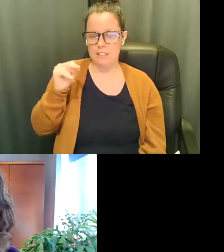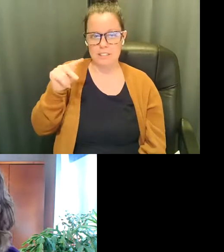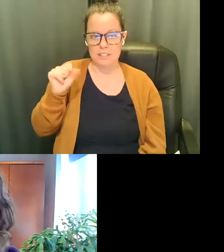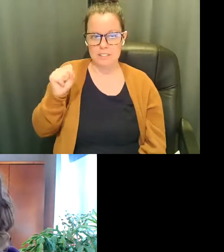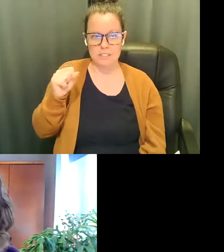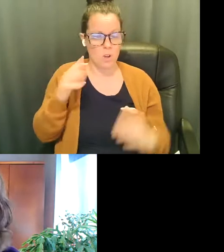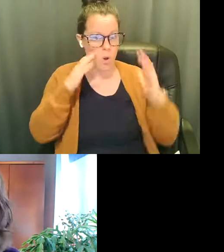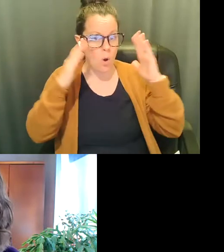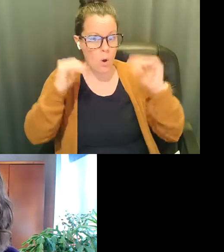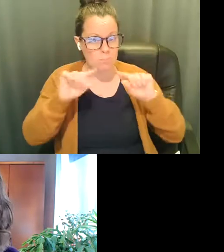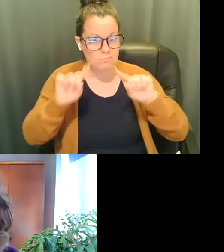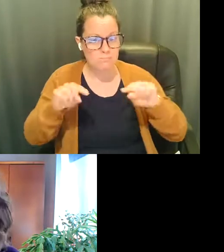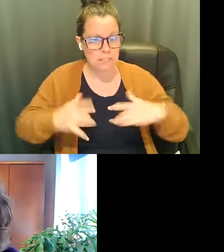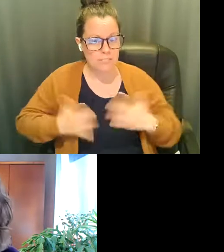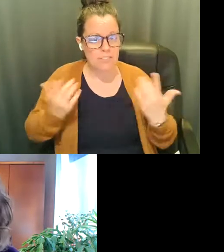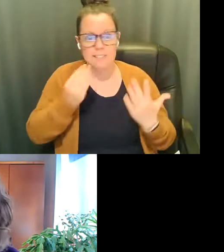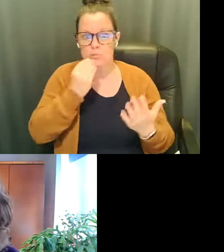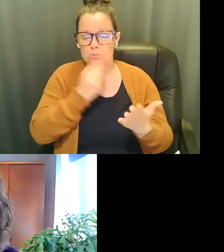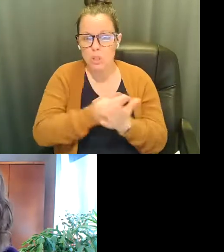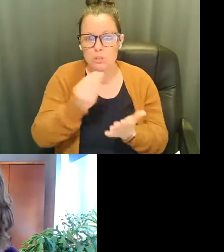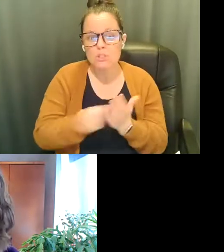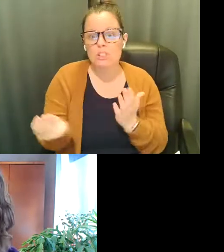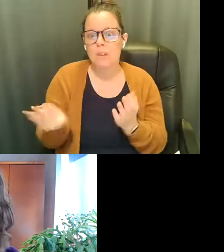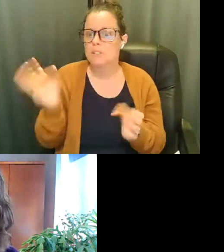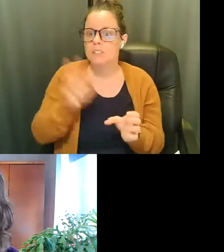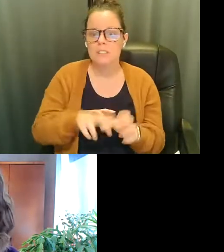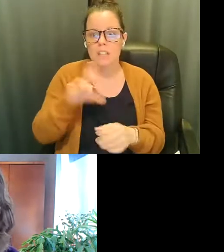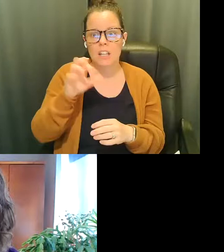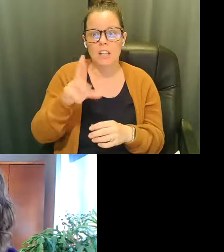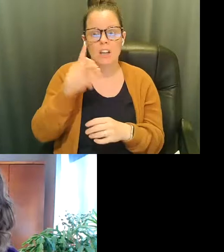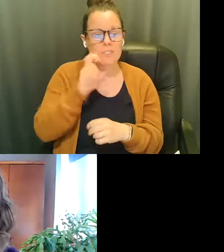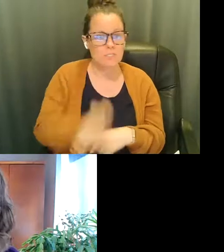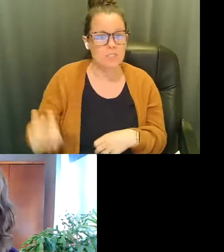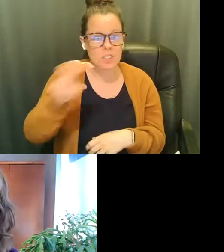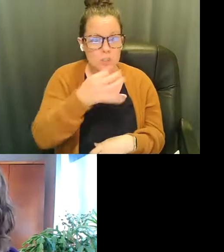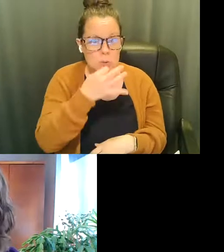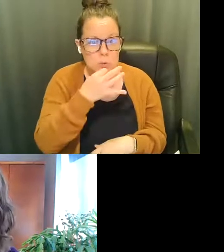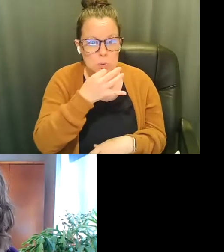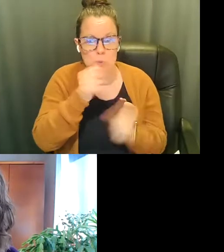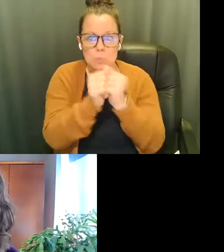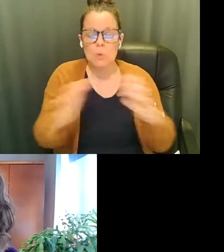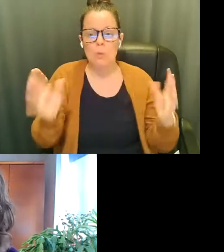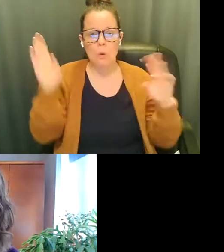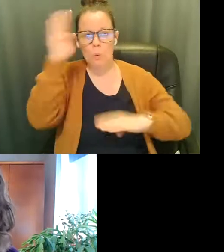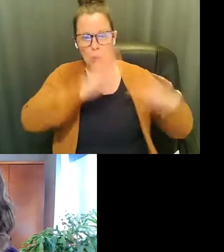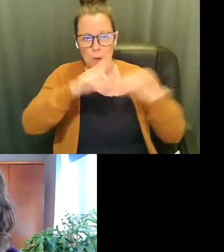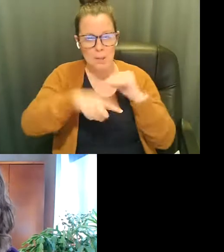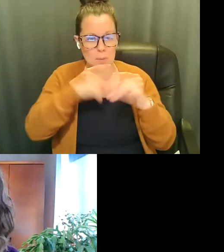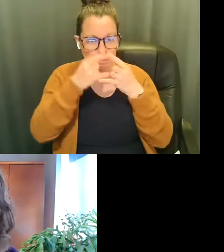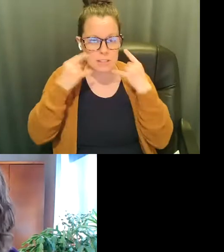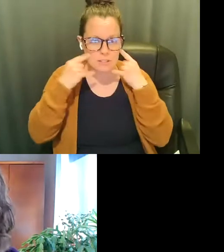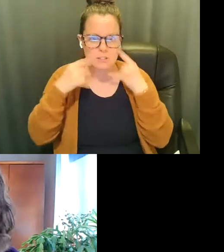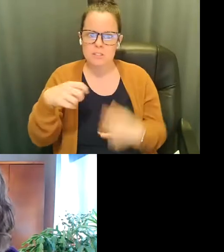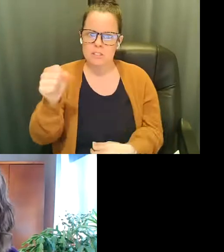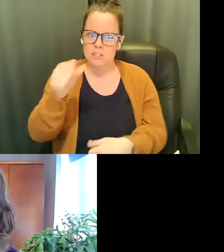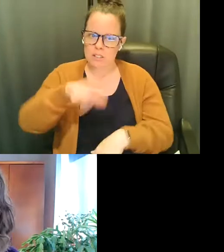can attend events, grocery shop, and just hop in the car for an adventure in the near future without worrying about a mask? Yes,